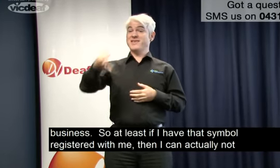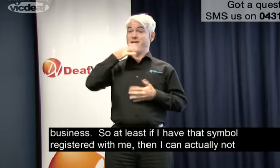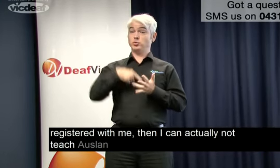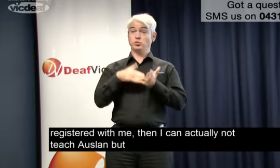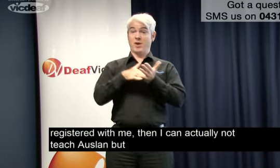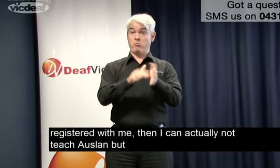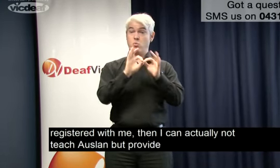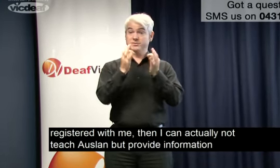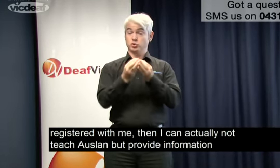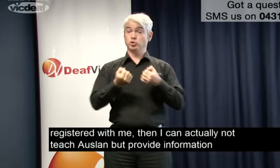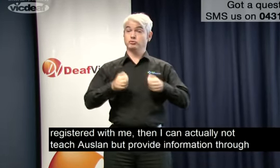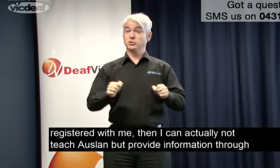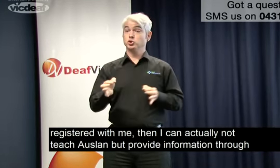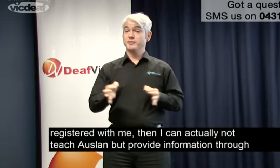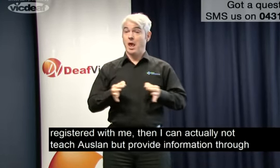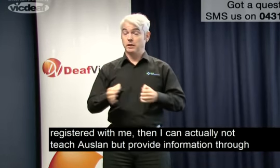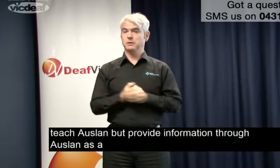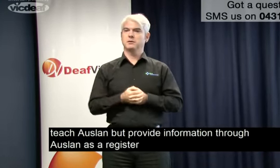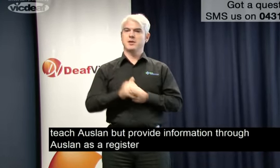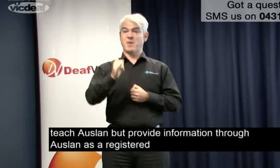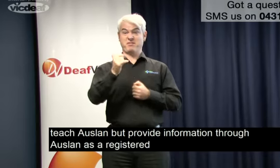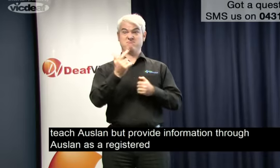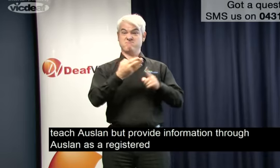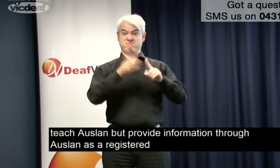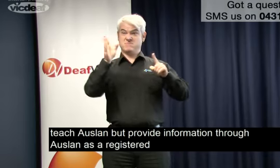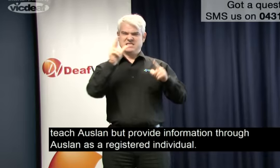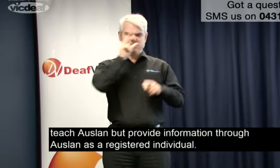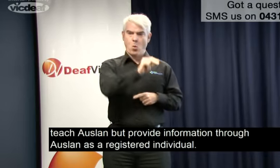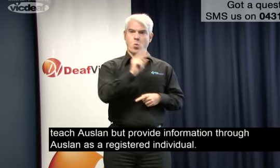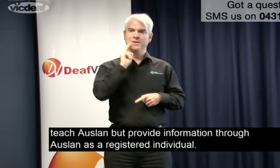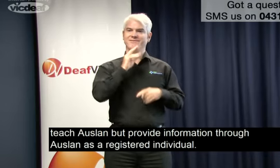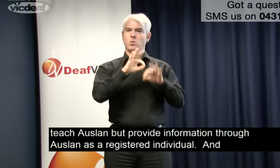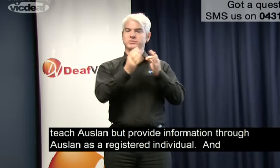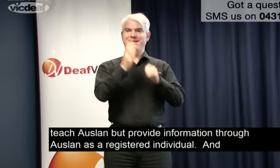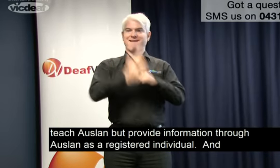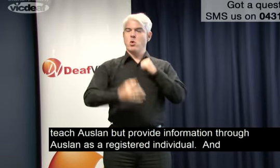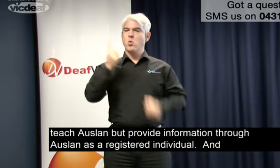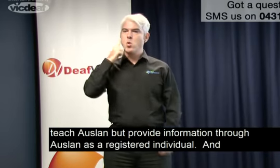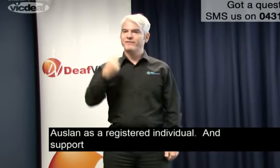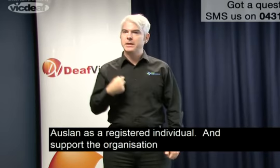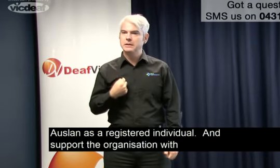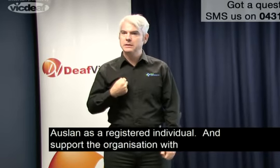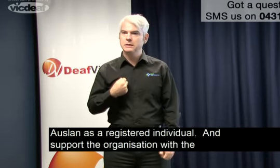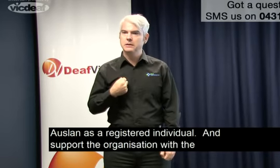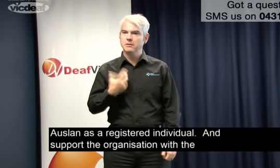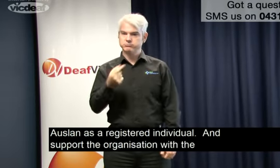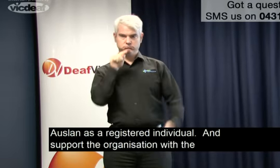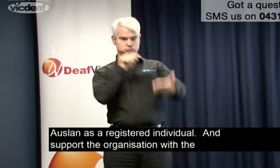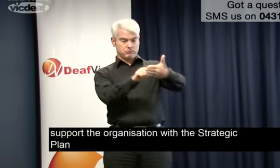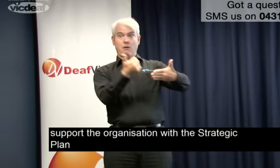as a registered individual and support the organisation with a strategic plan. So wouldn't that be better